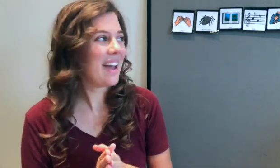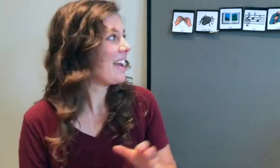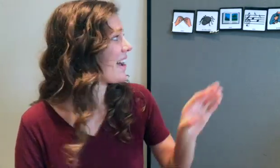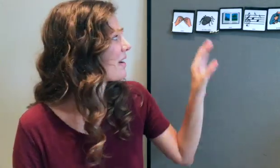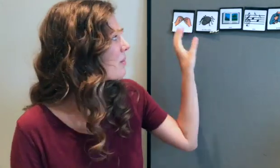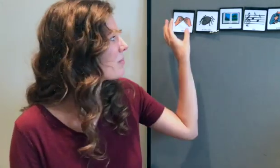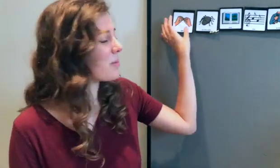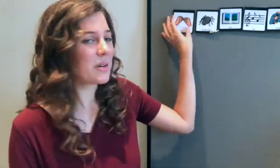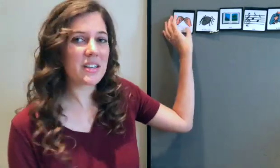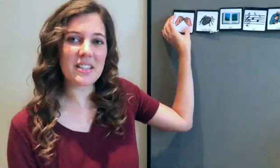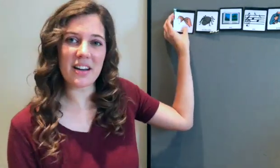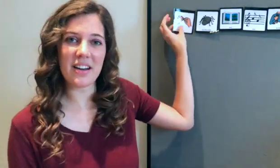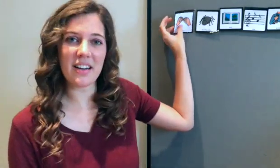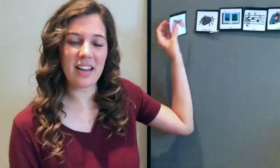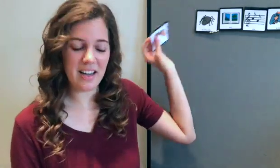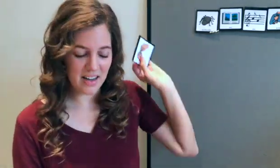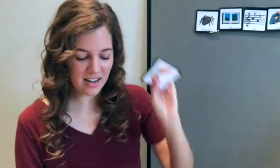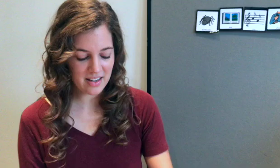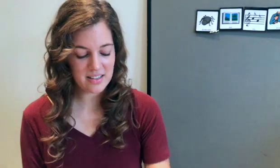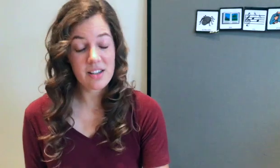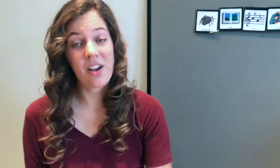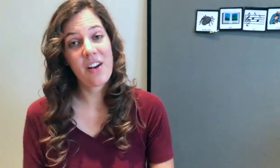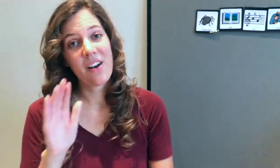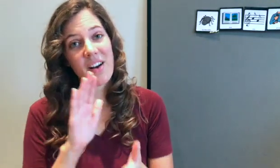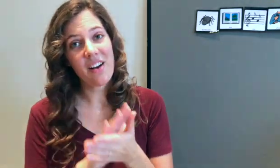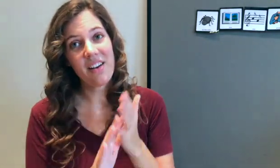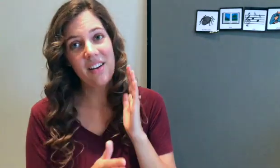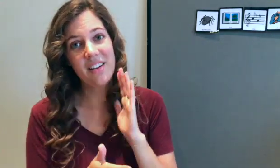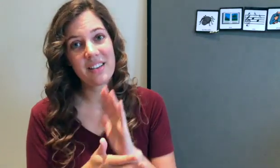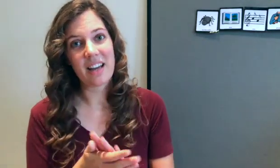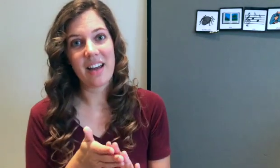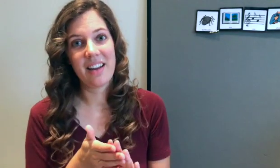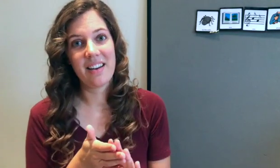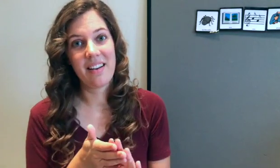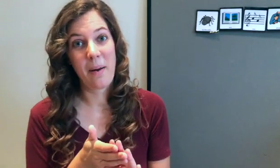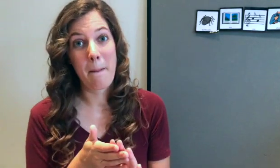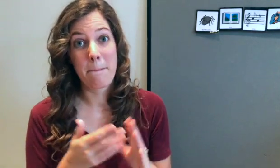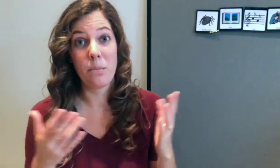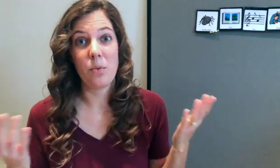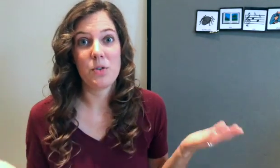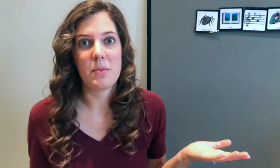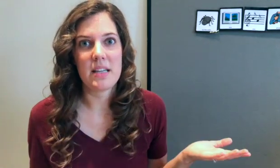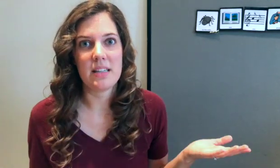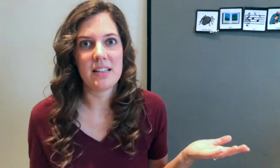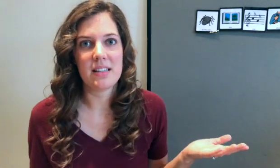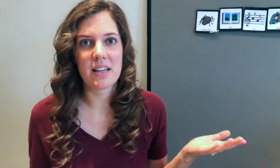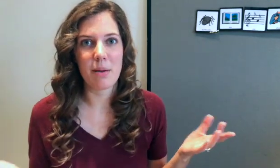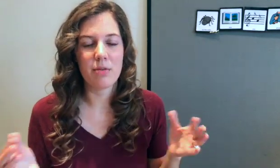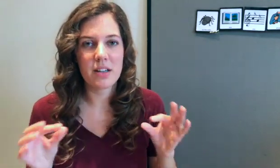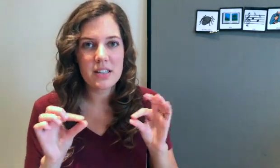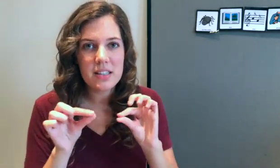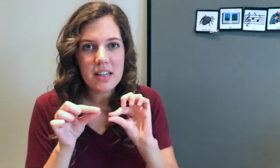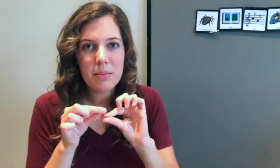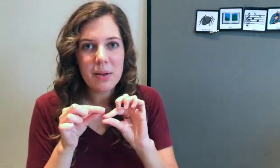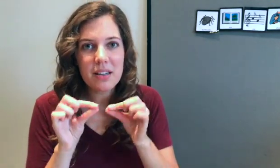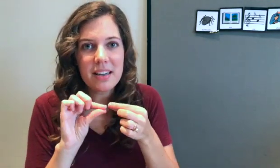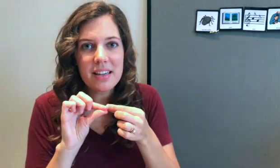Yay! And our more song is all done, which means it's time for us to sing about the